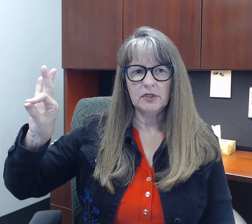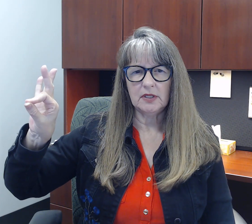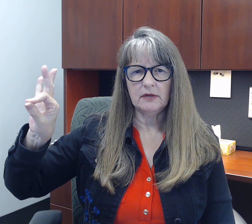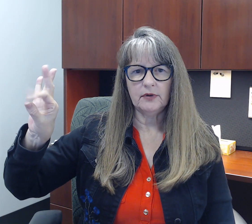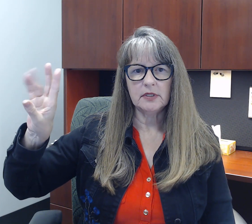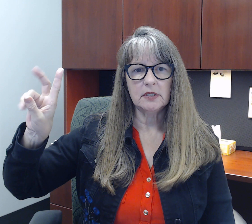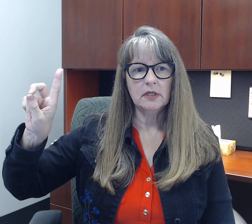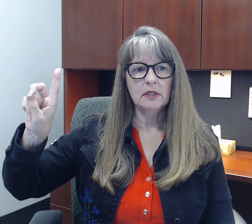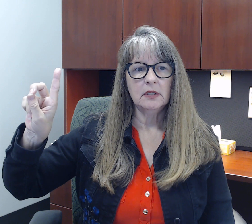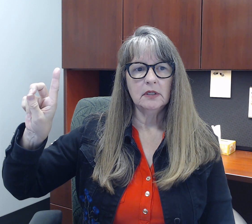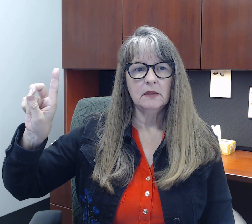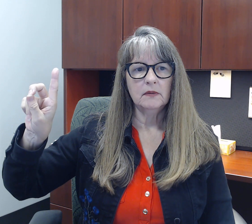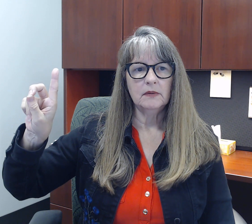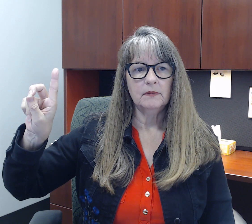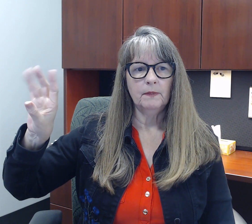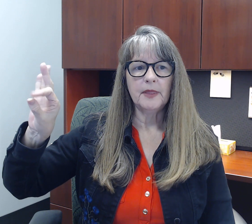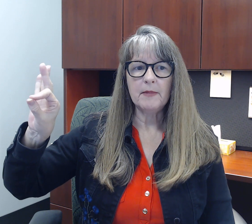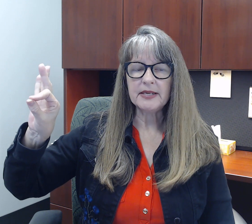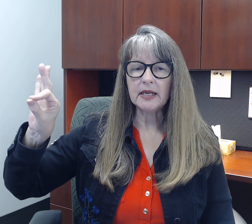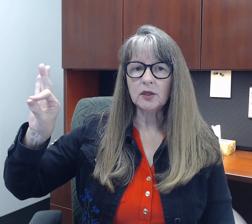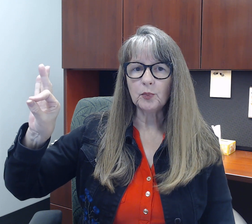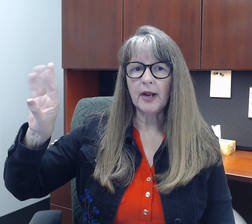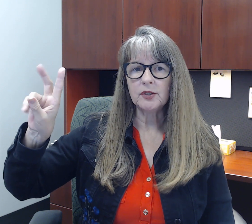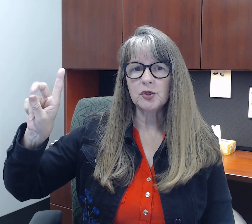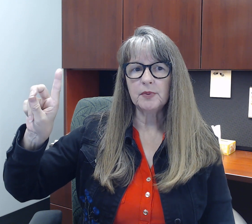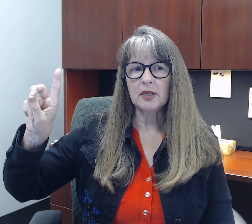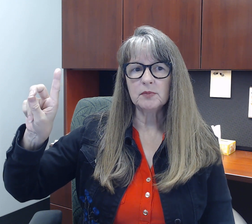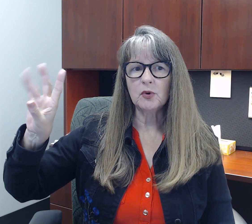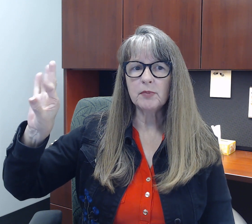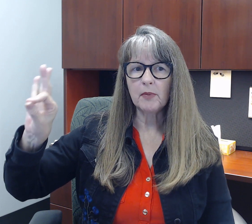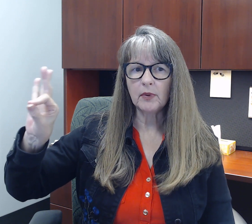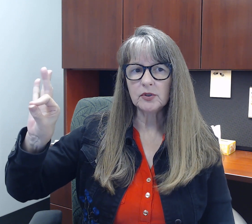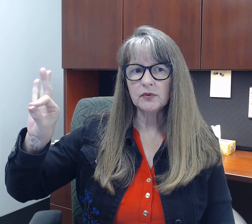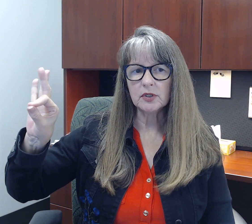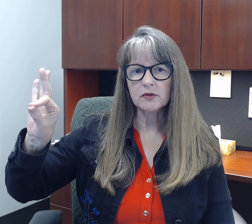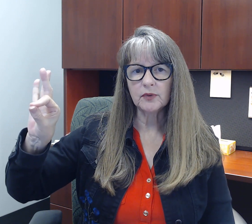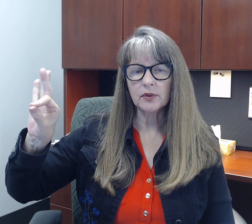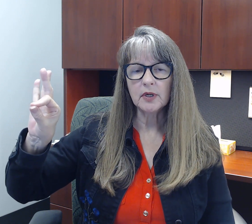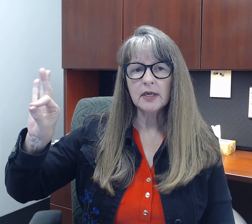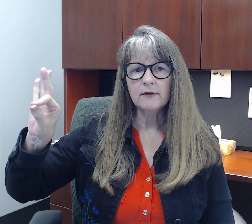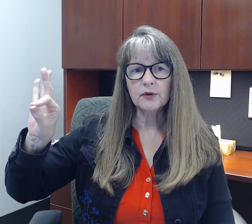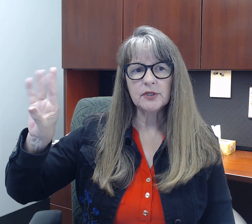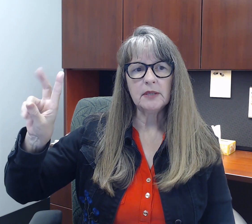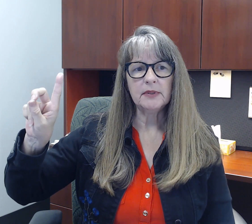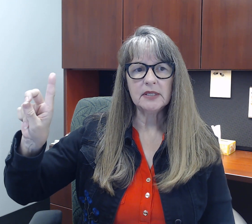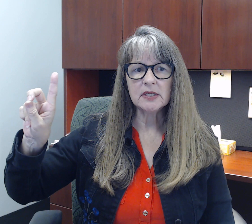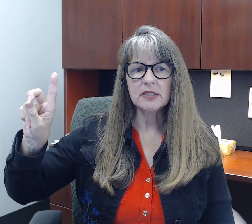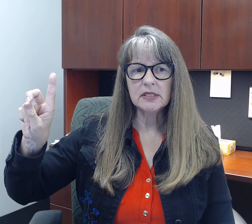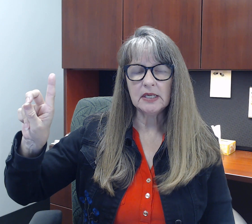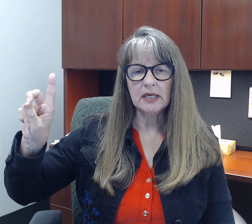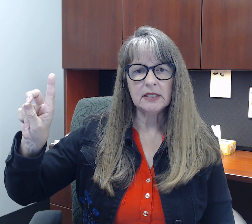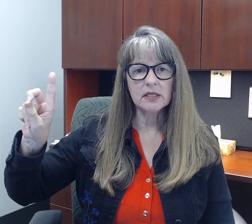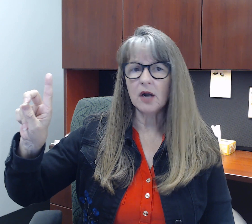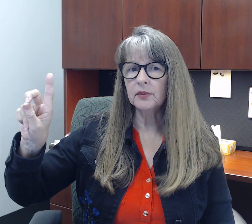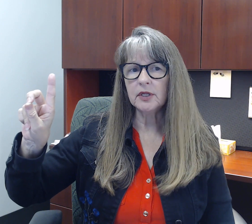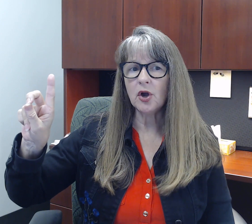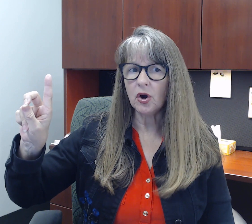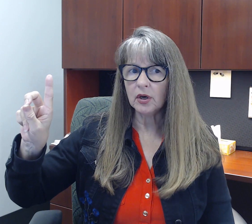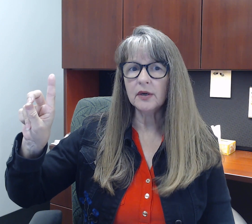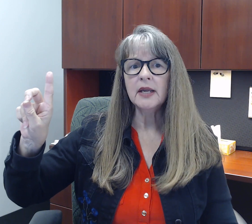the difference? It may take a little practice because most people want to do this for D, but this is D. It's not really hard. It